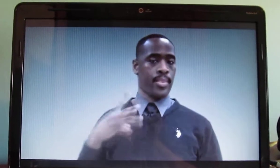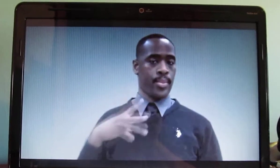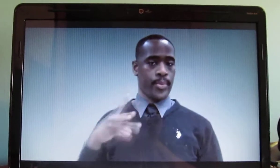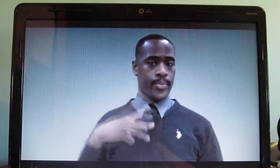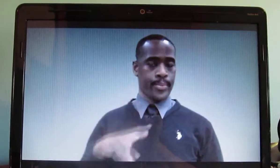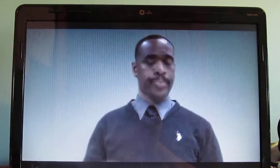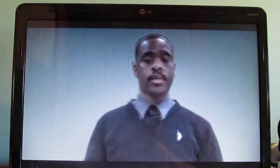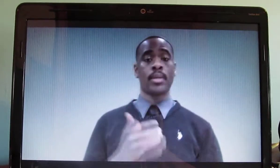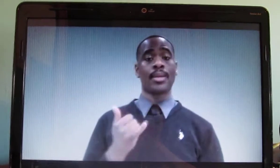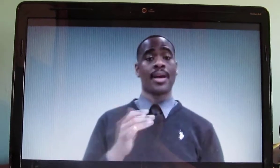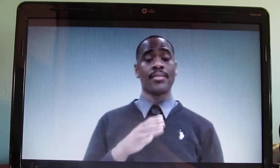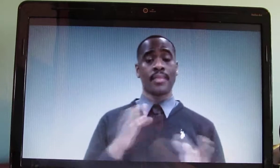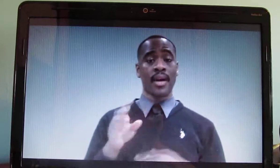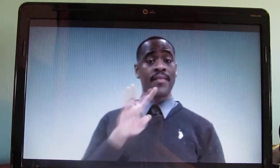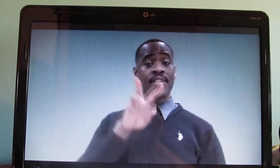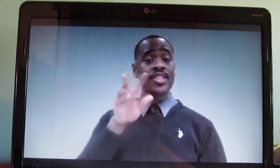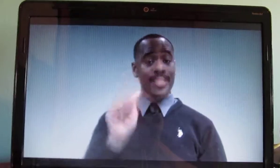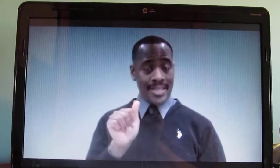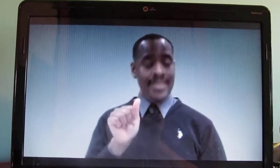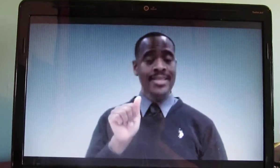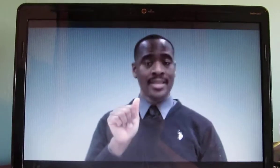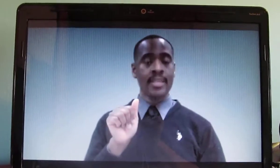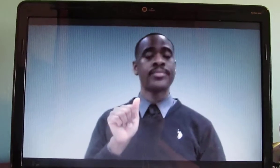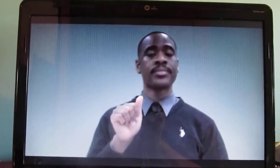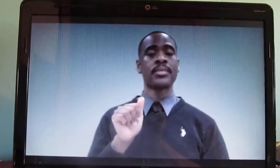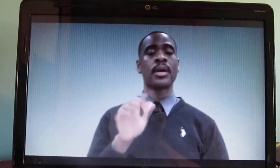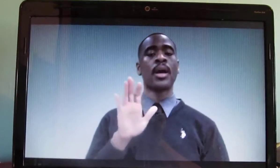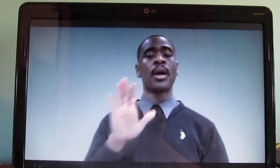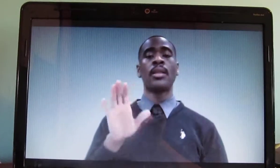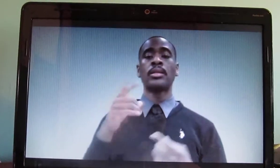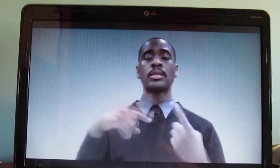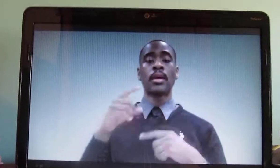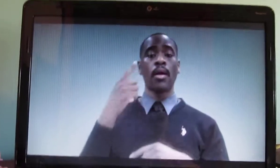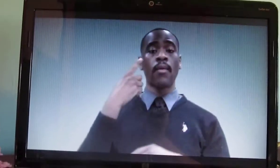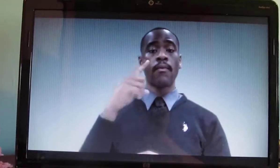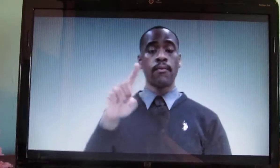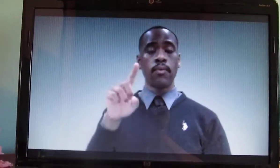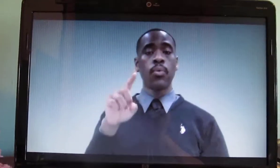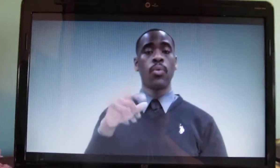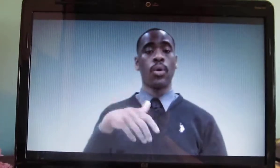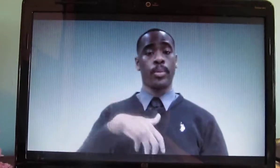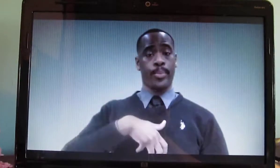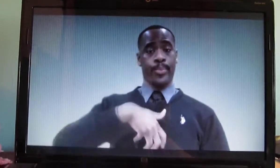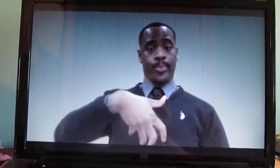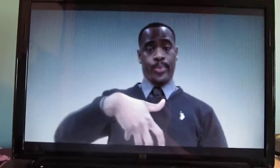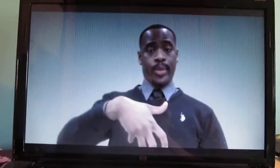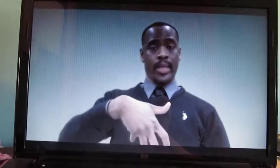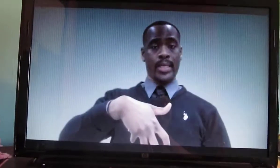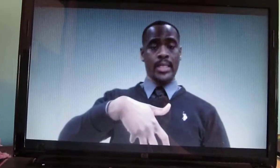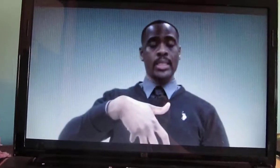Bathroom would be like this off the shoulder. Now in Virginia, their sign for